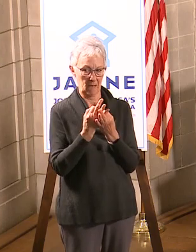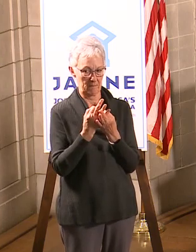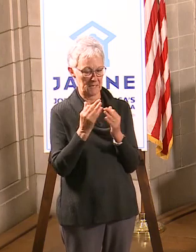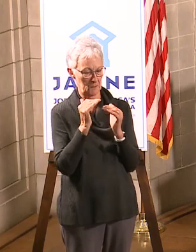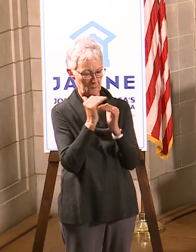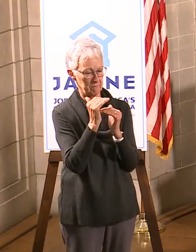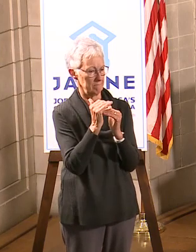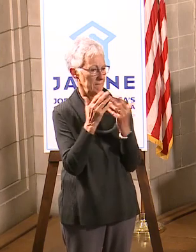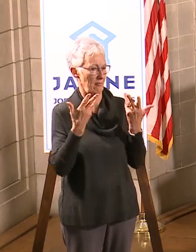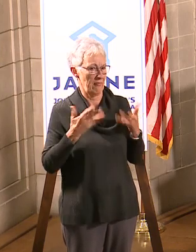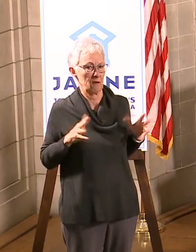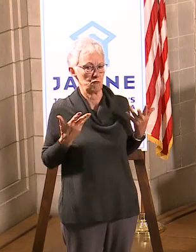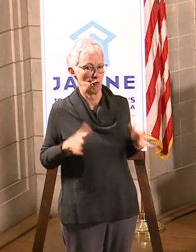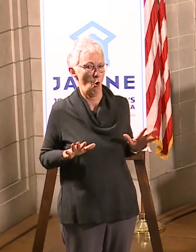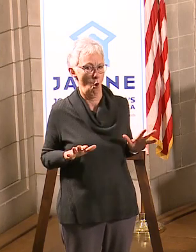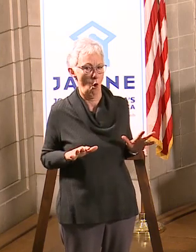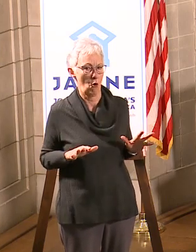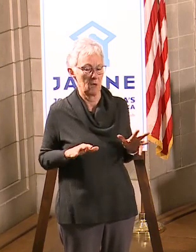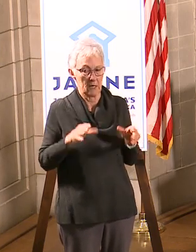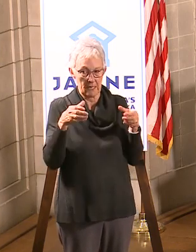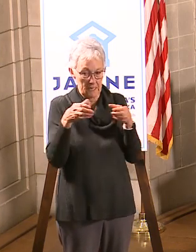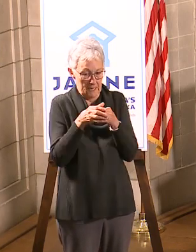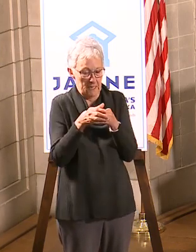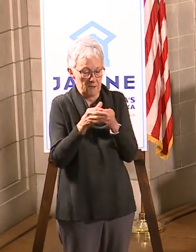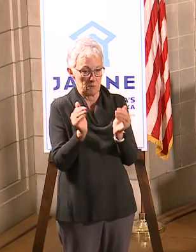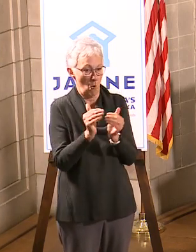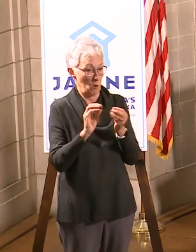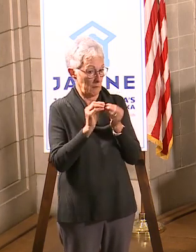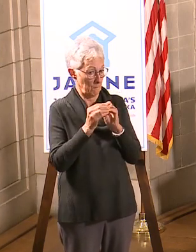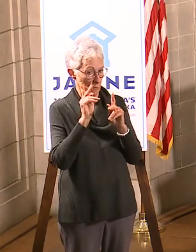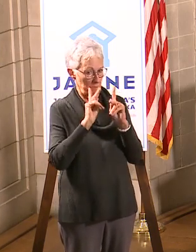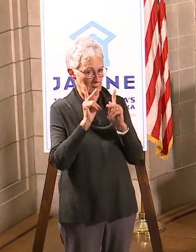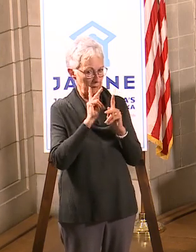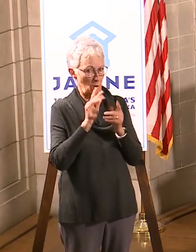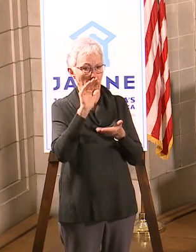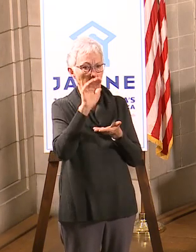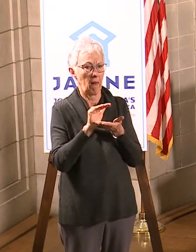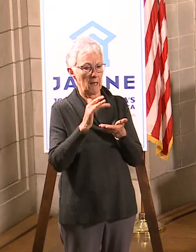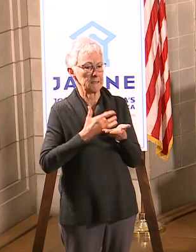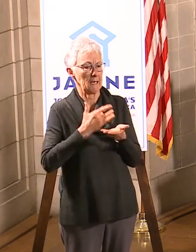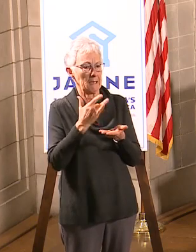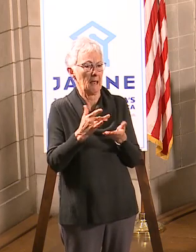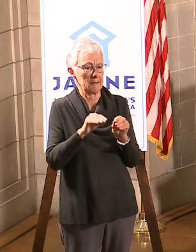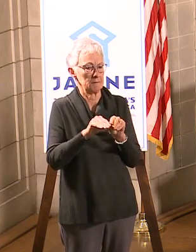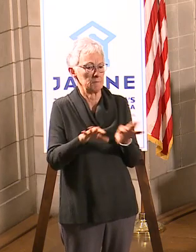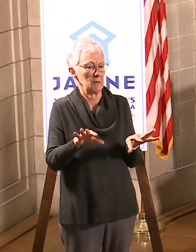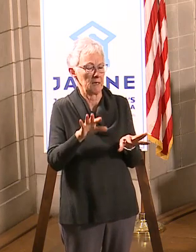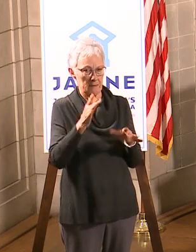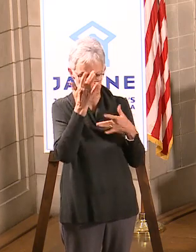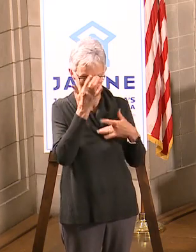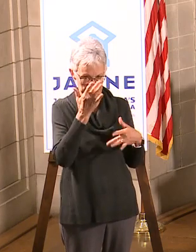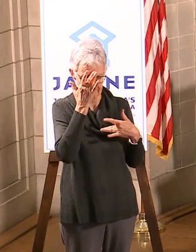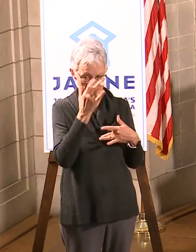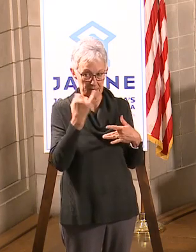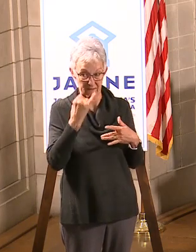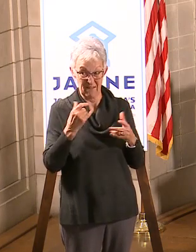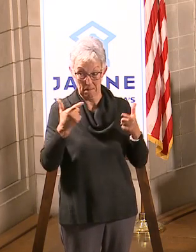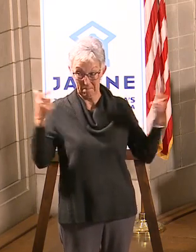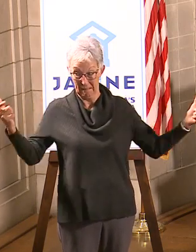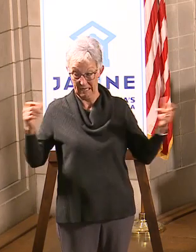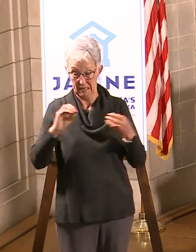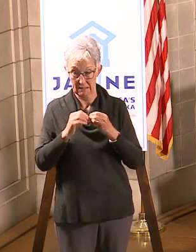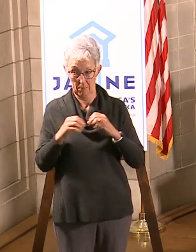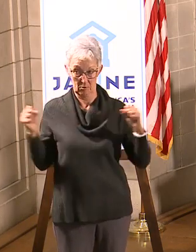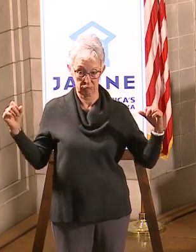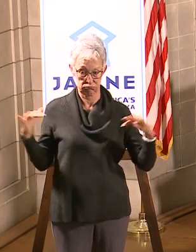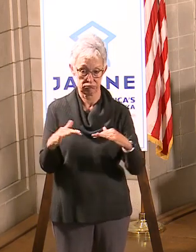a small group are going to have less likely of spreading the virus than if you have a big group of people getting together to spread the virus. Dr. Lawler